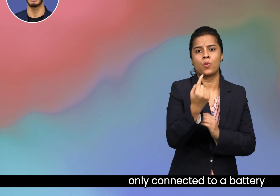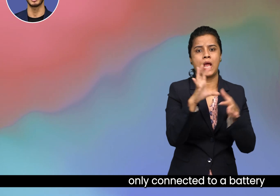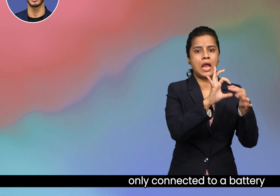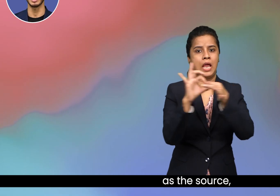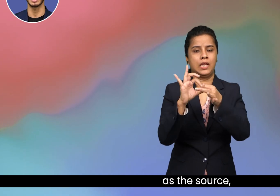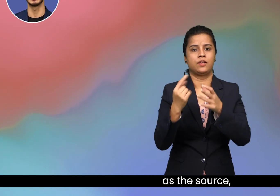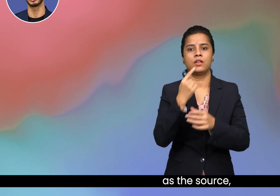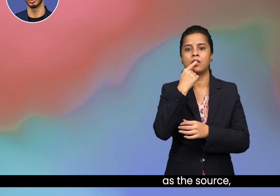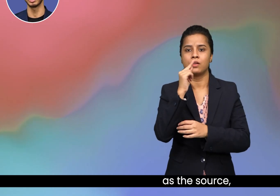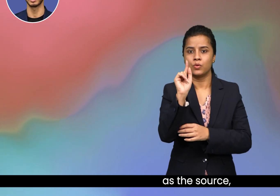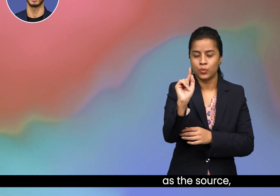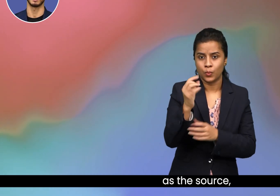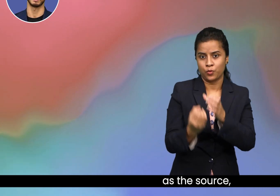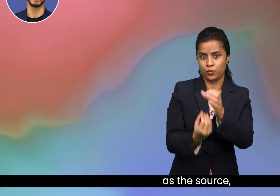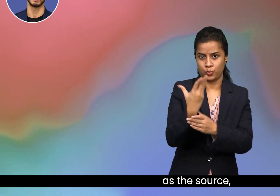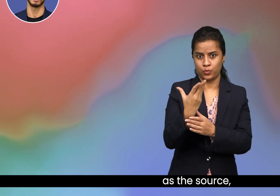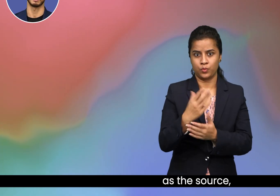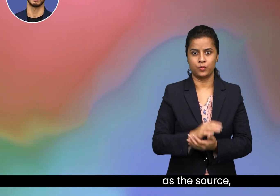connected to a battery as the source,